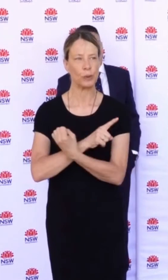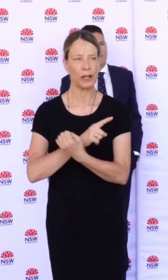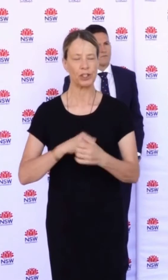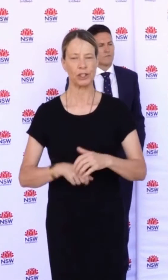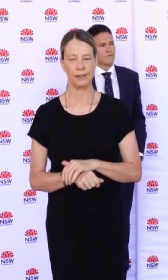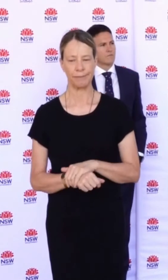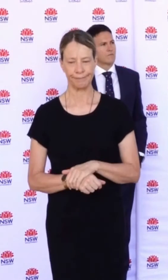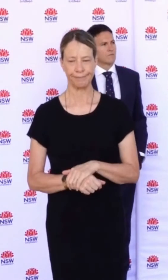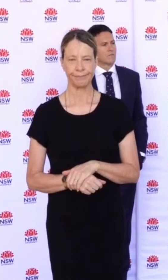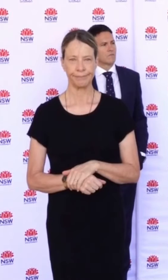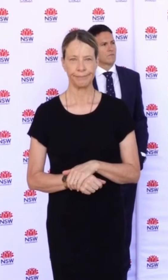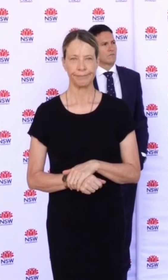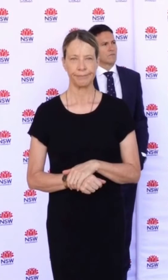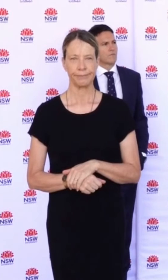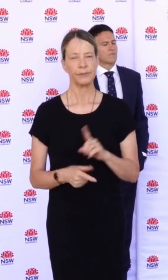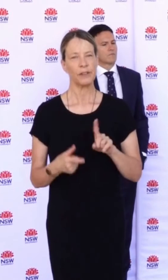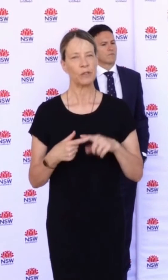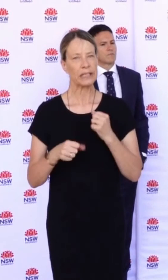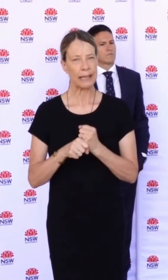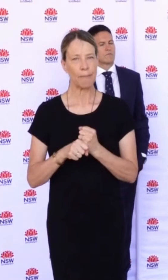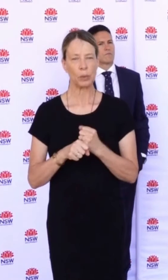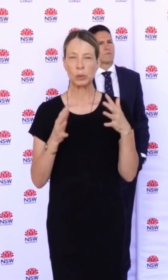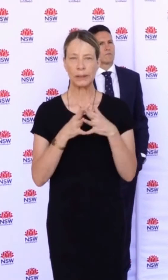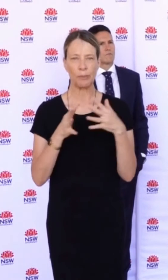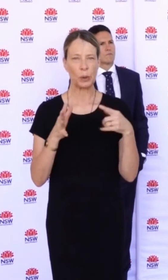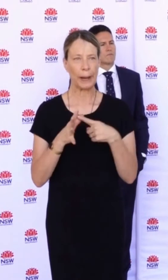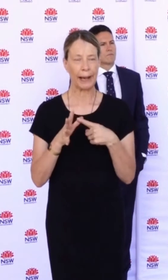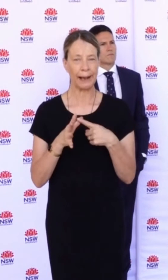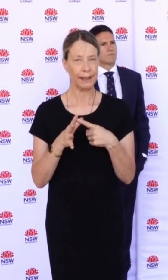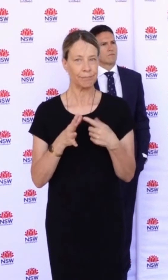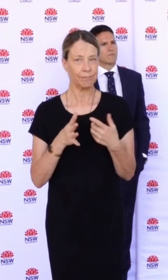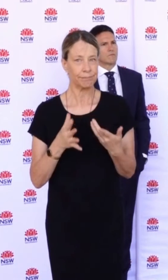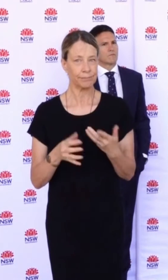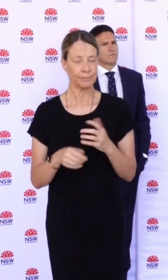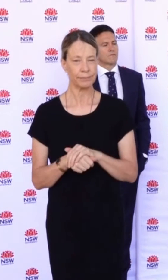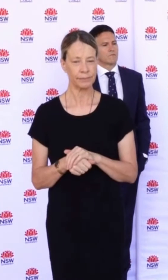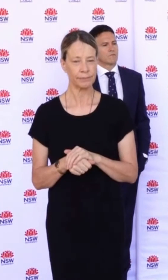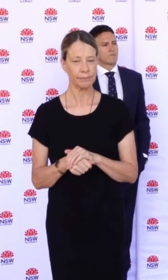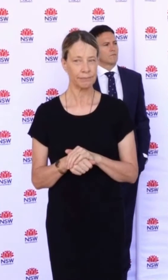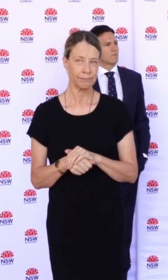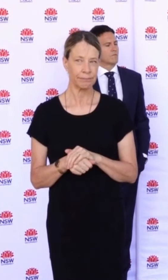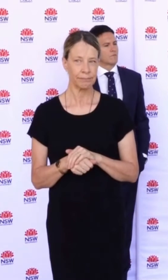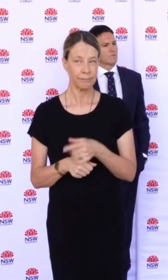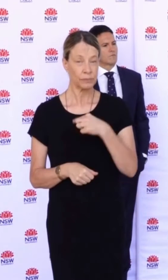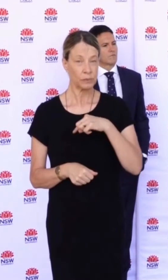for example, Western Australia, we alone have 3,000